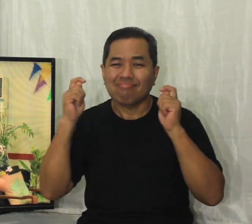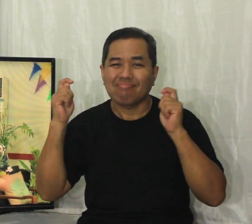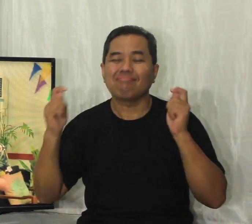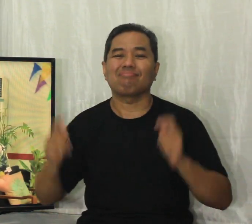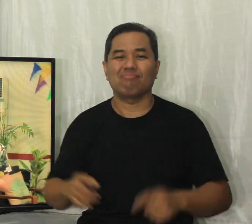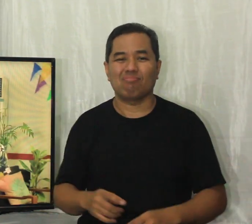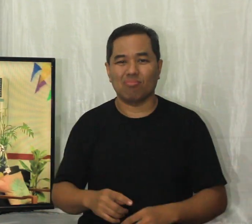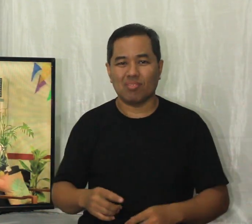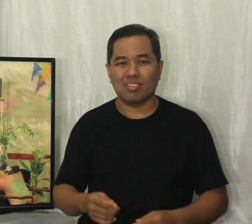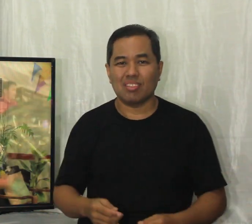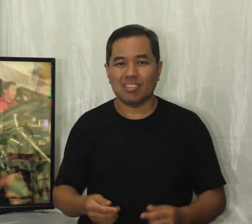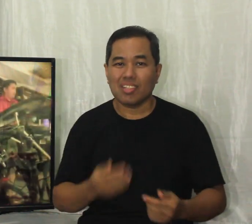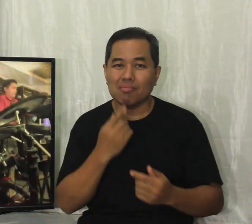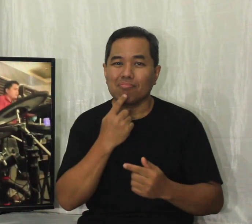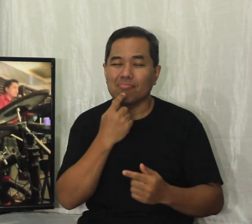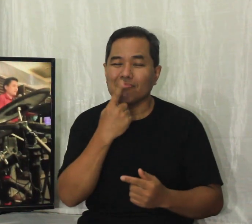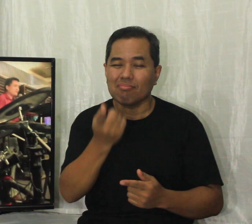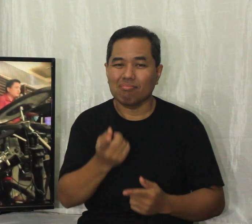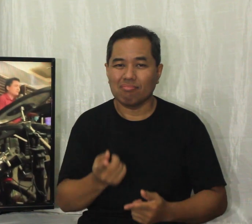Get in glory this morning.